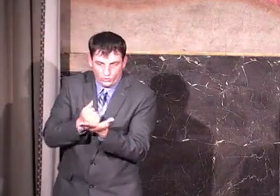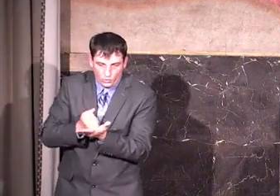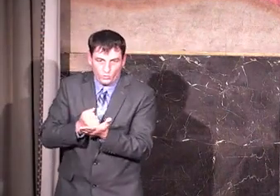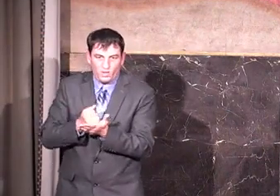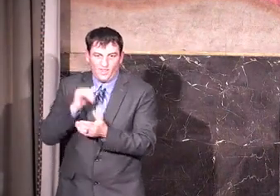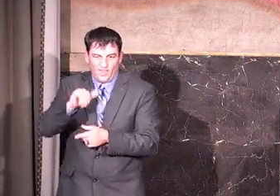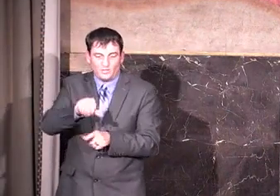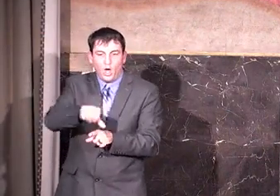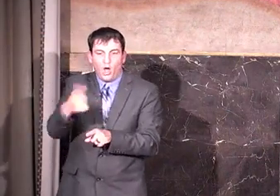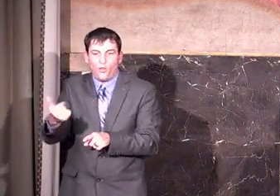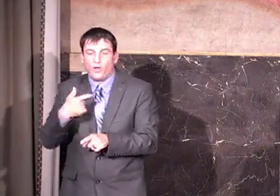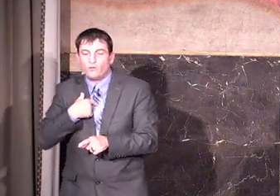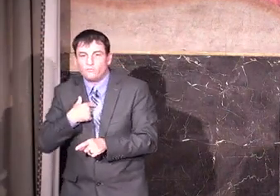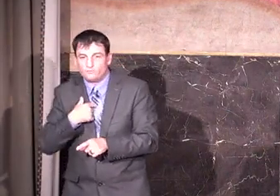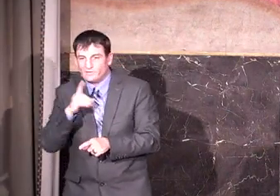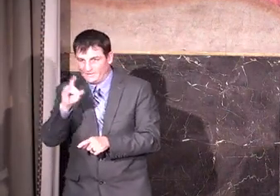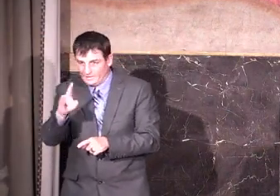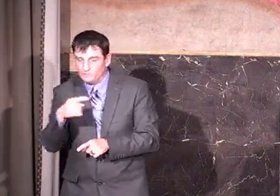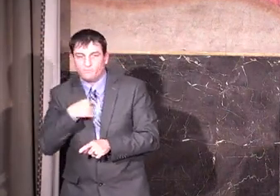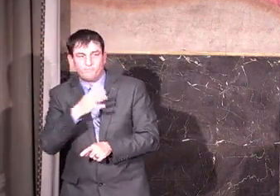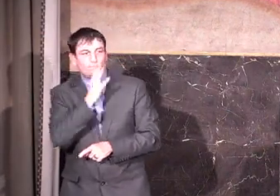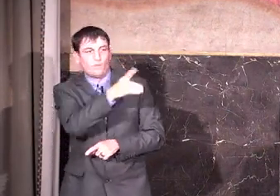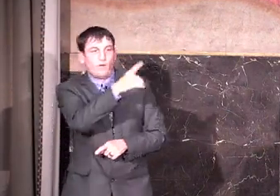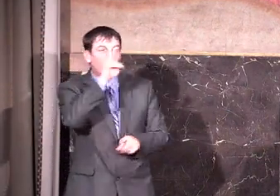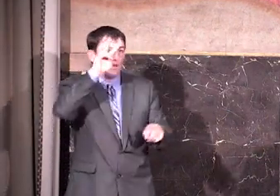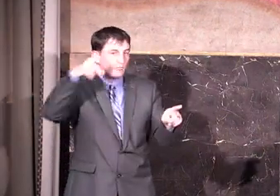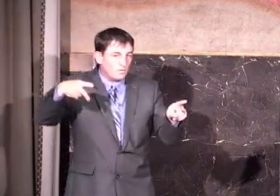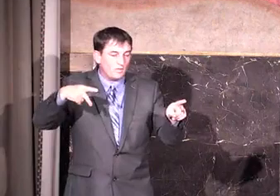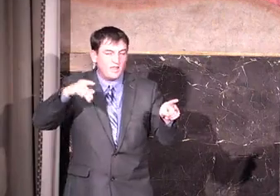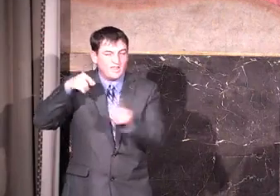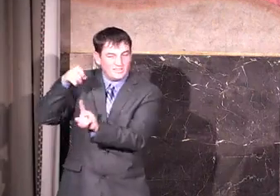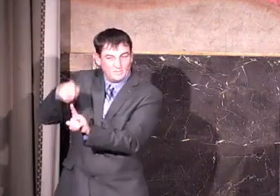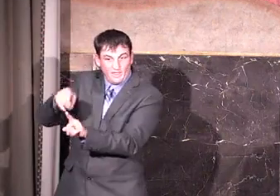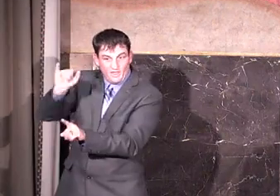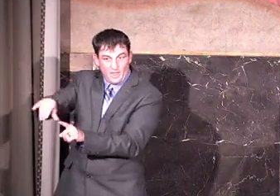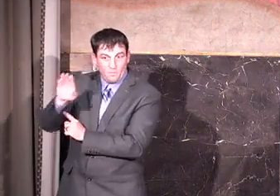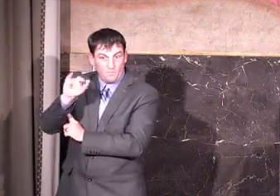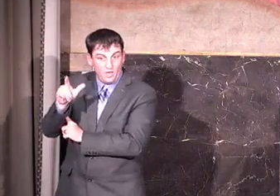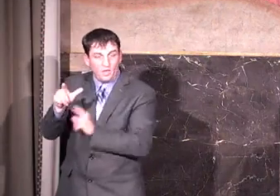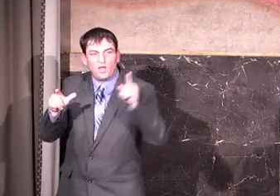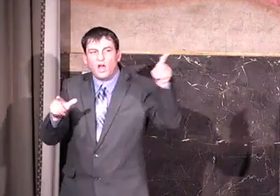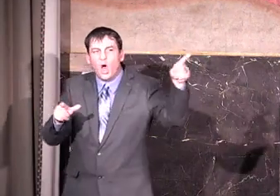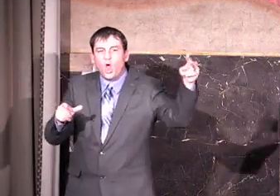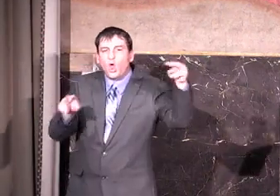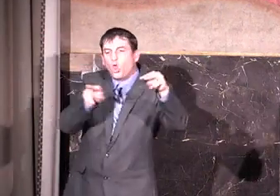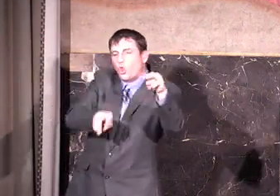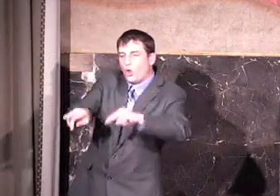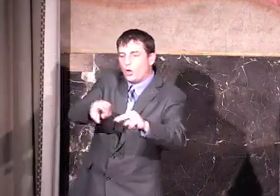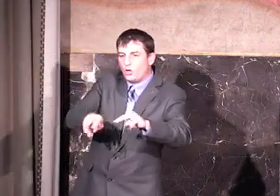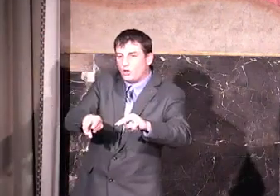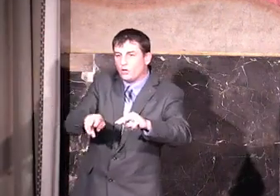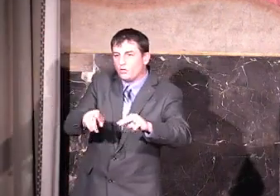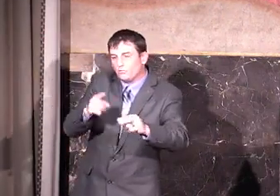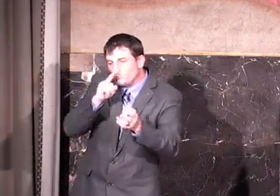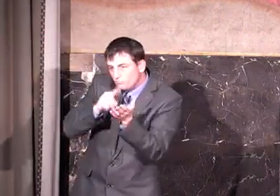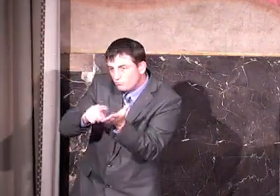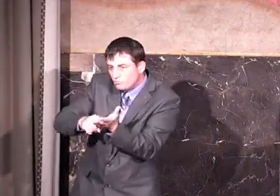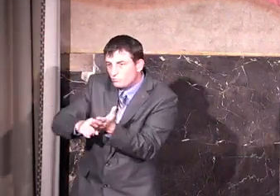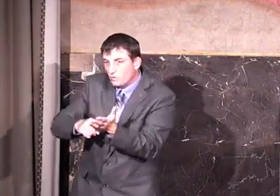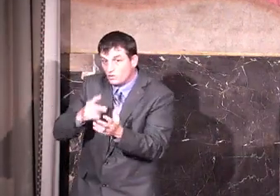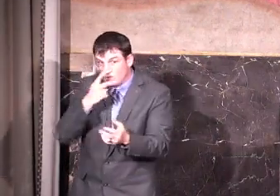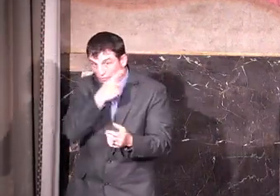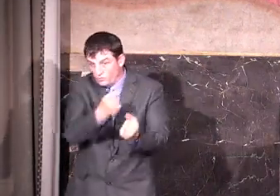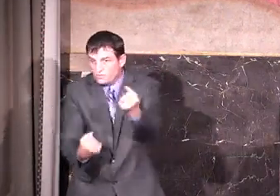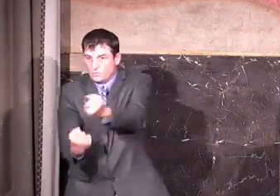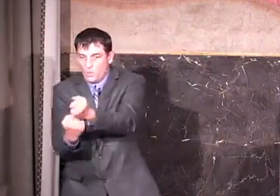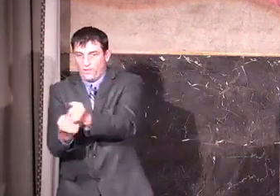Vice President's attention to today, was that particular bill, and asked him to take a look at it and with an eye towards supporting that